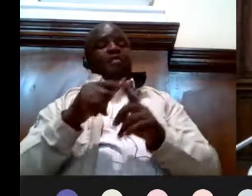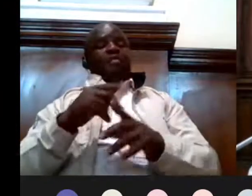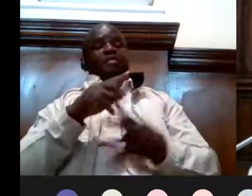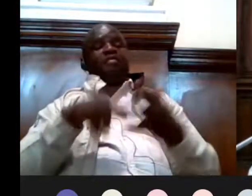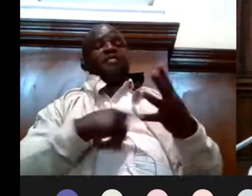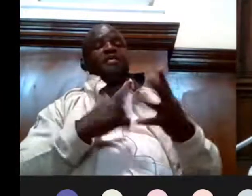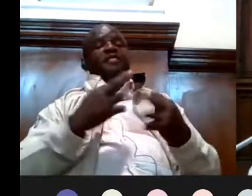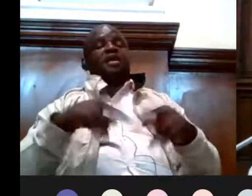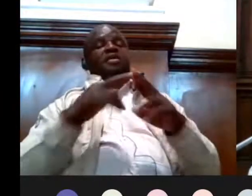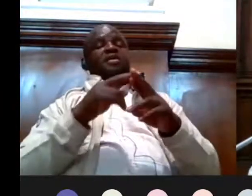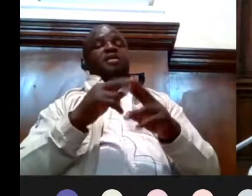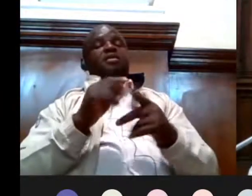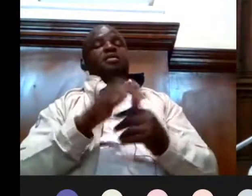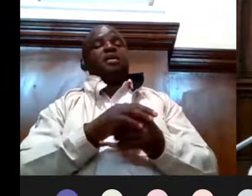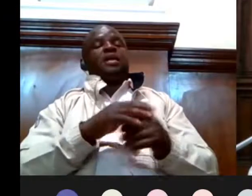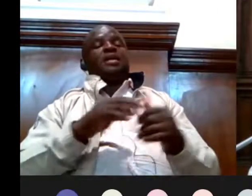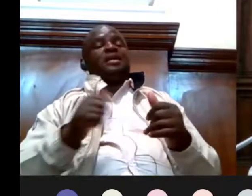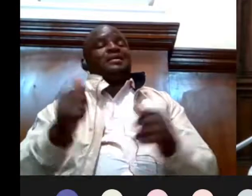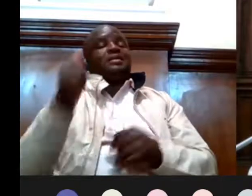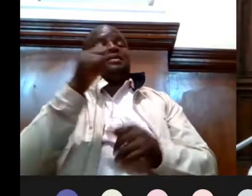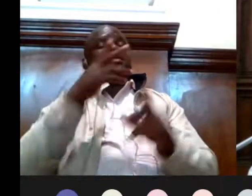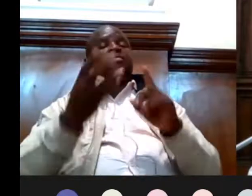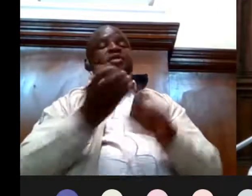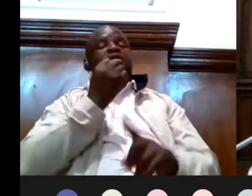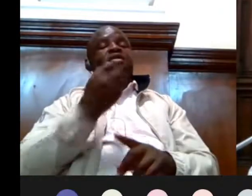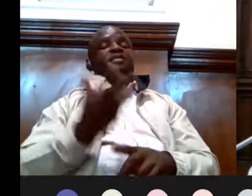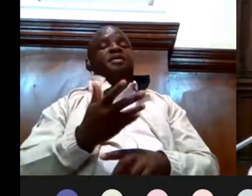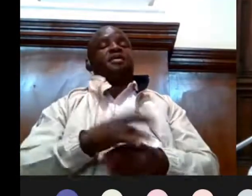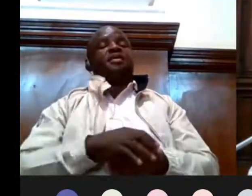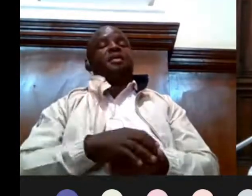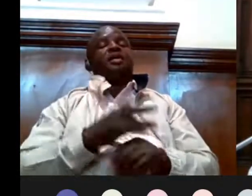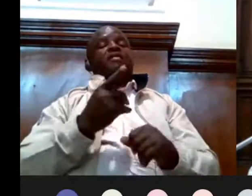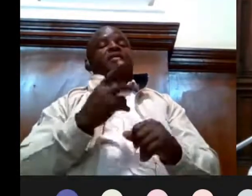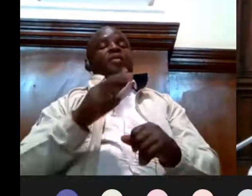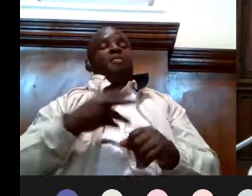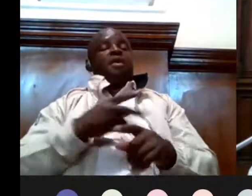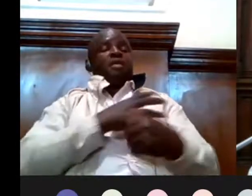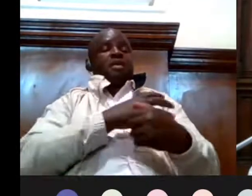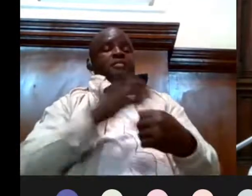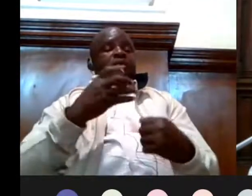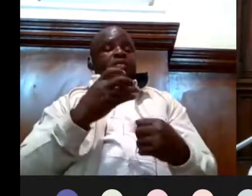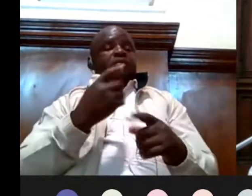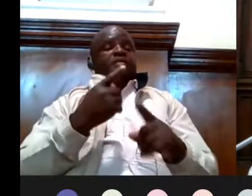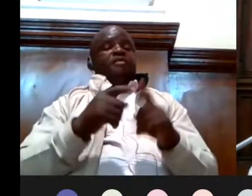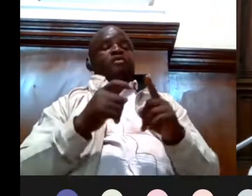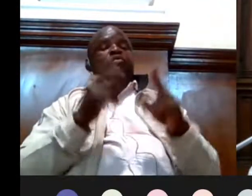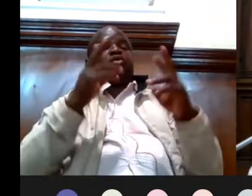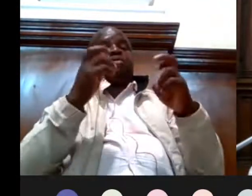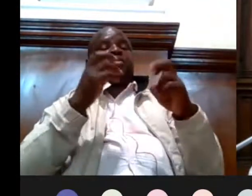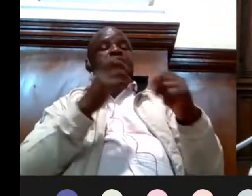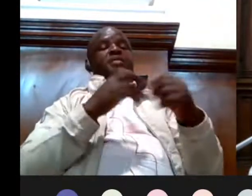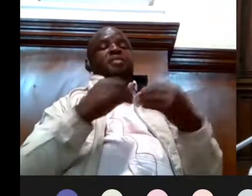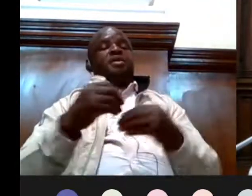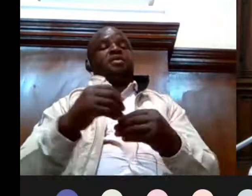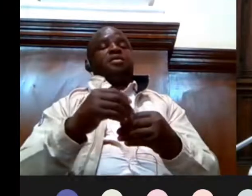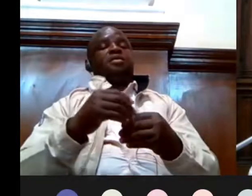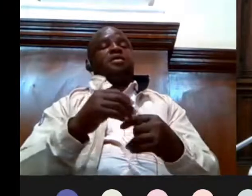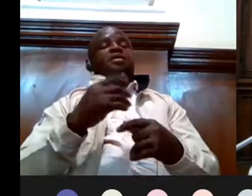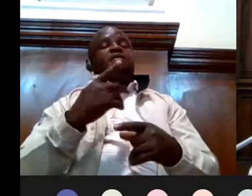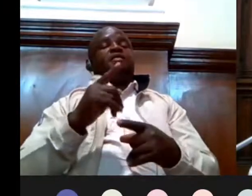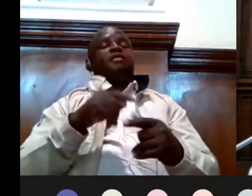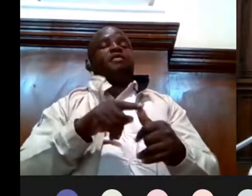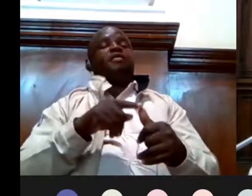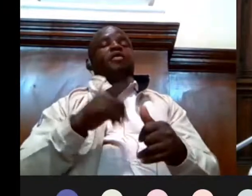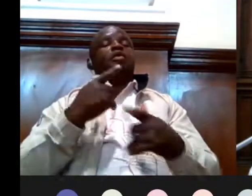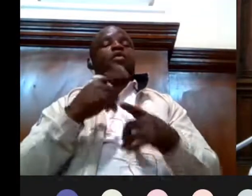Plan. The main objective, Honorable Speaker, was to empower women in business towards statutory